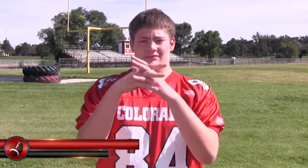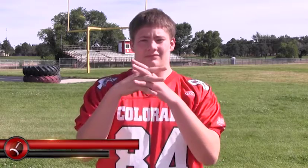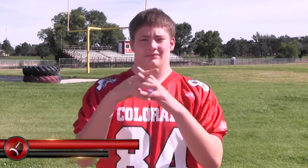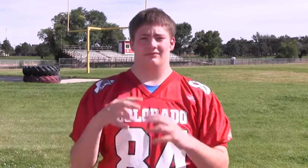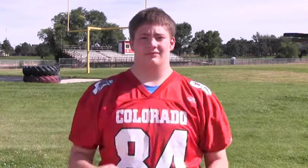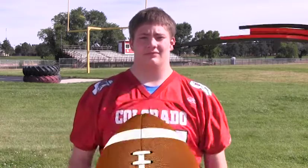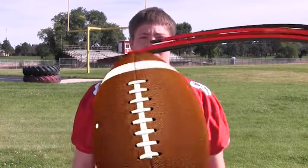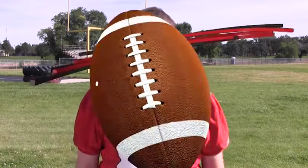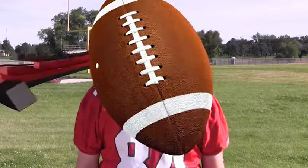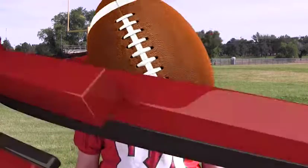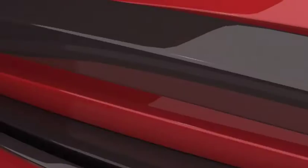Football.